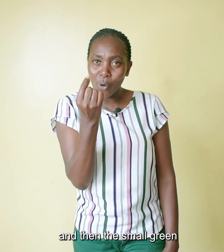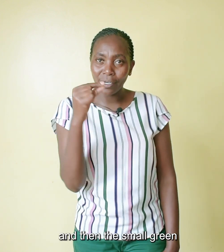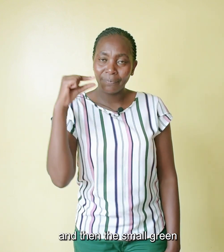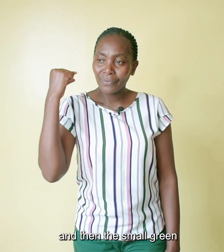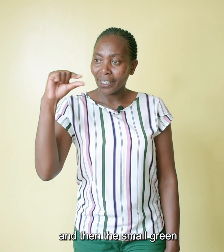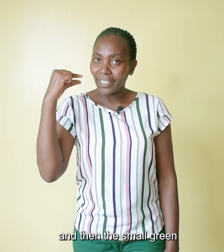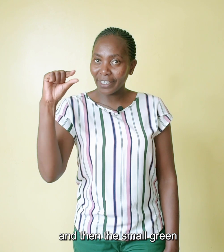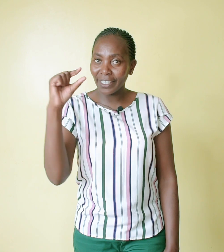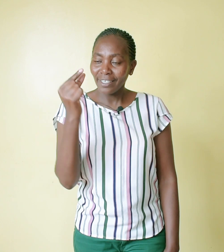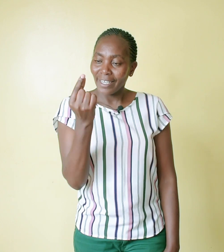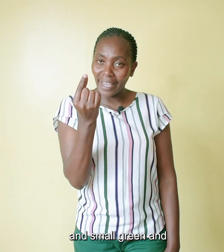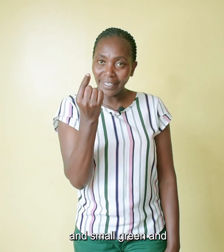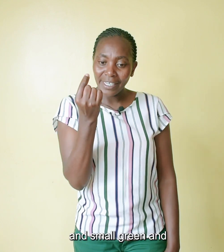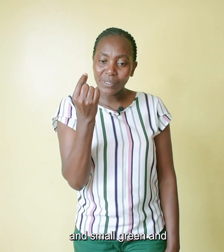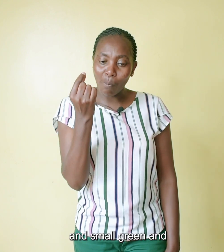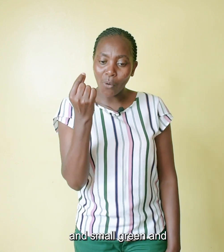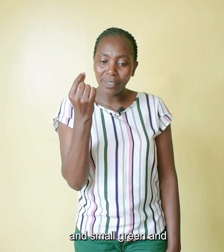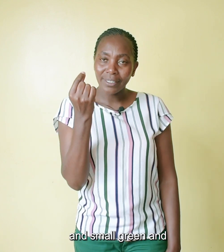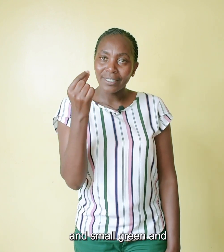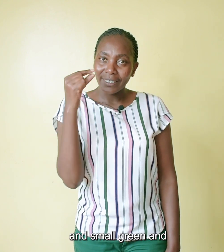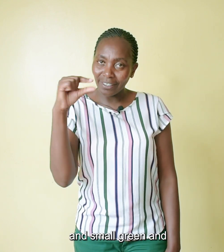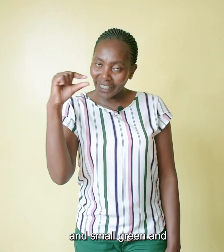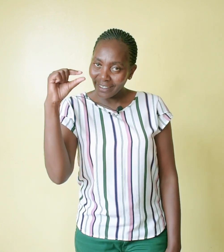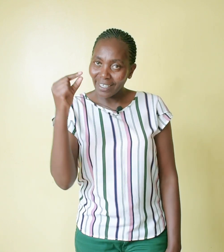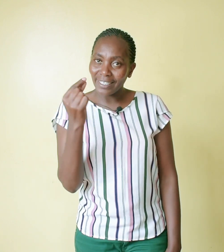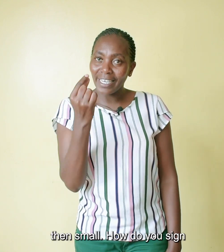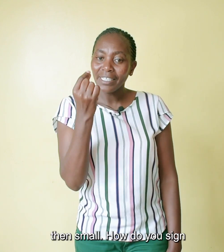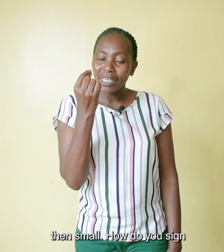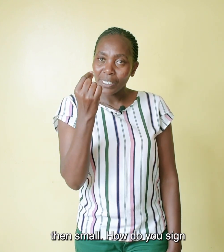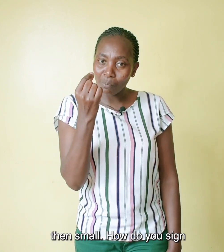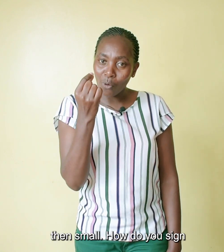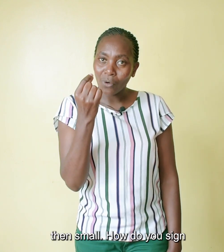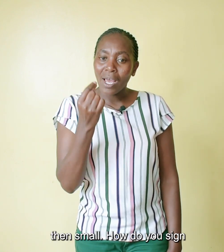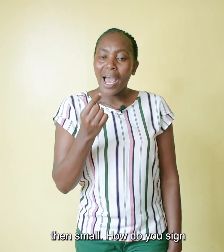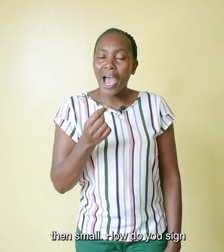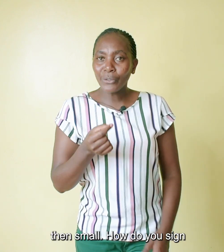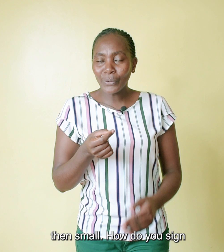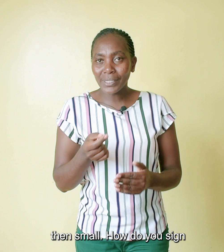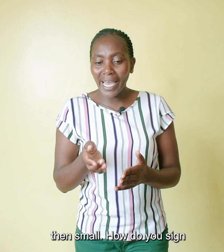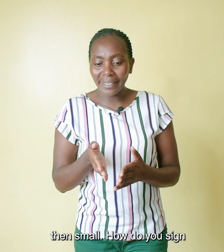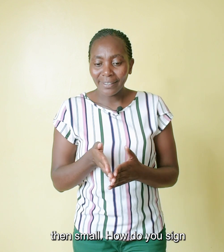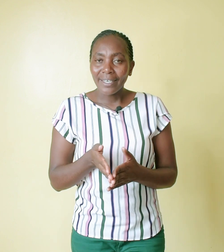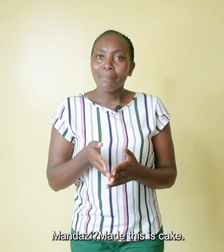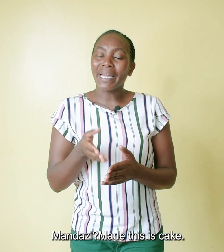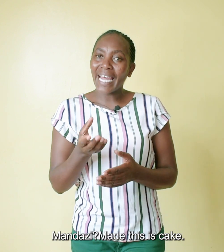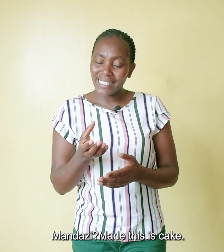small. Green and small. Green and then small. How do you sign mandazi?